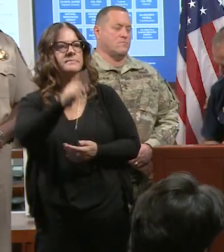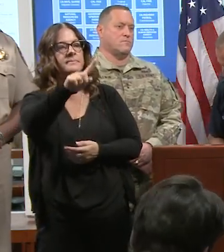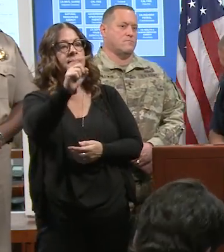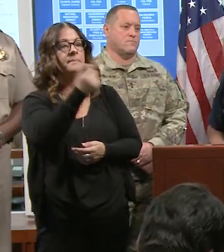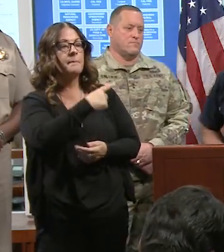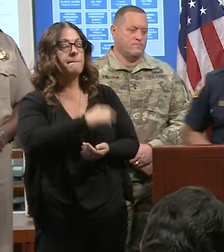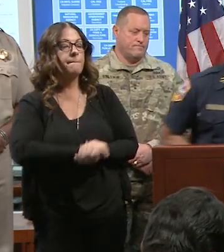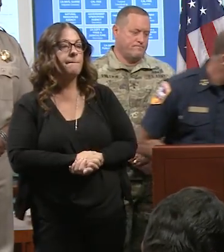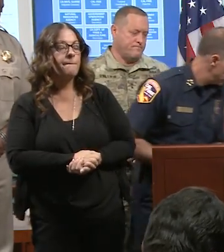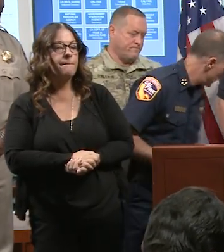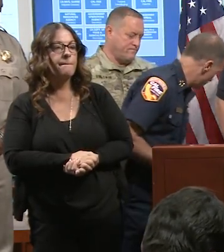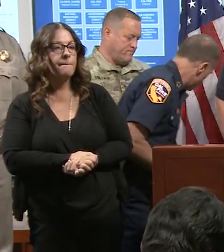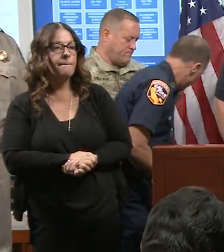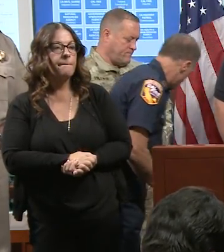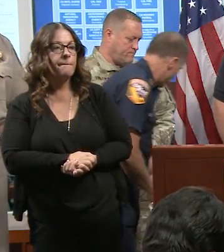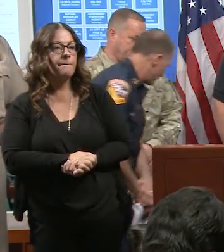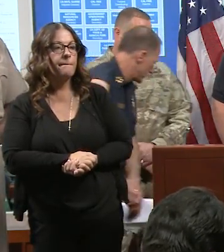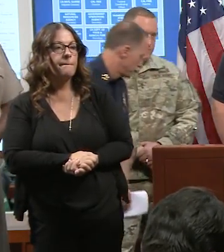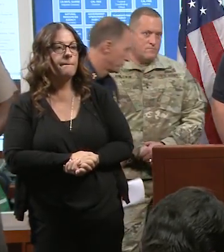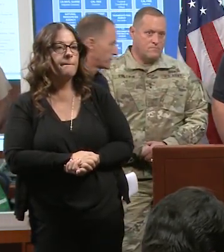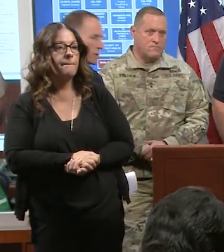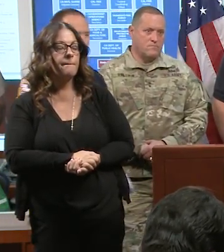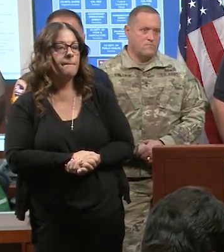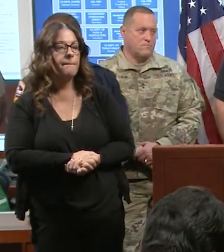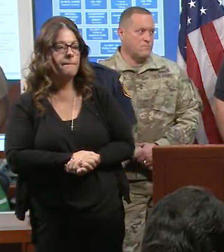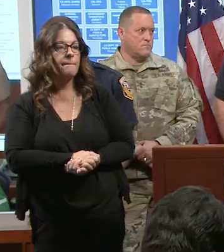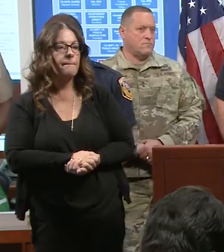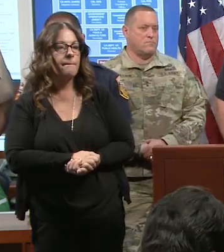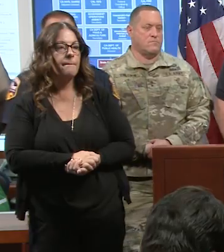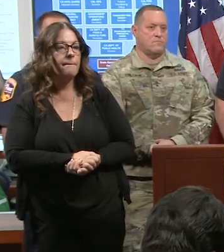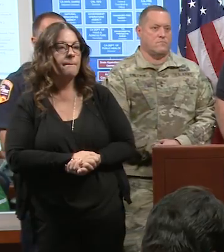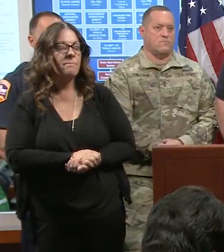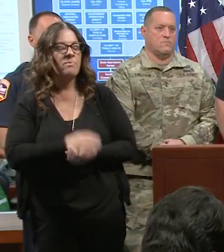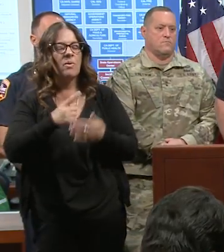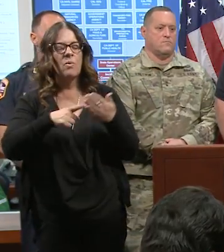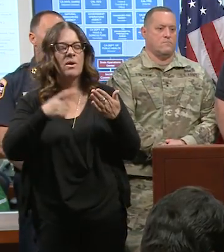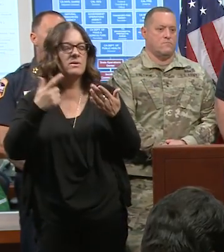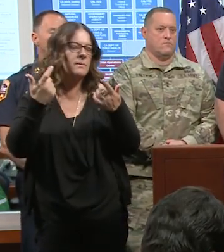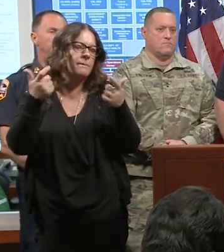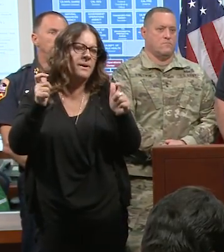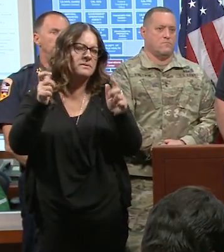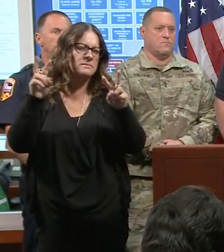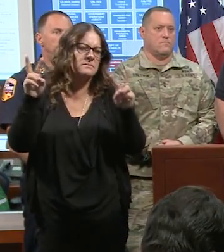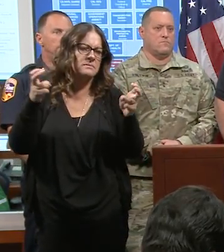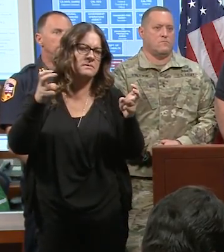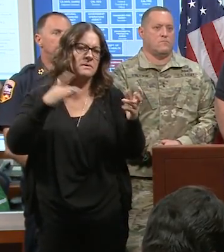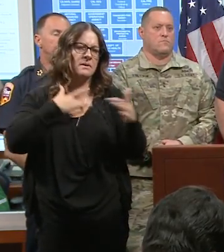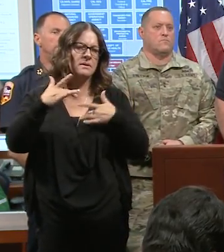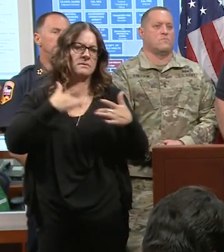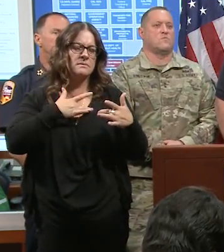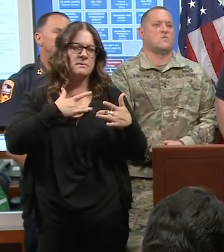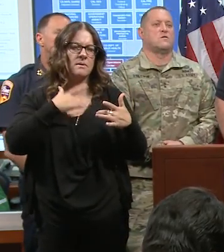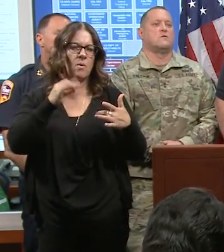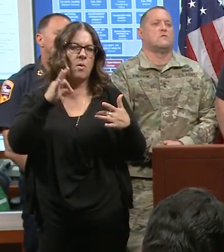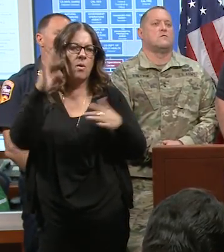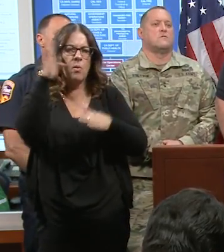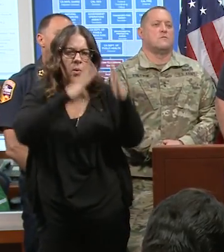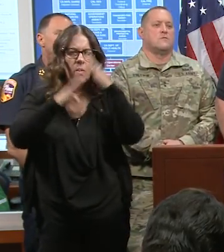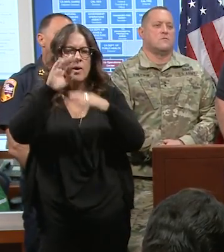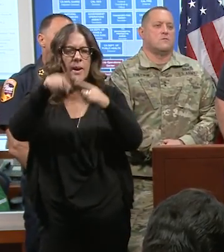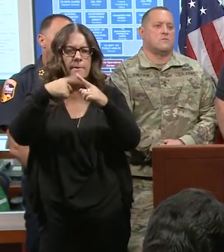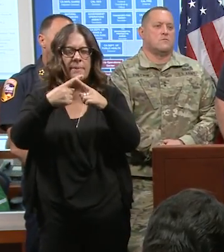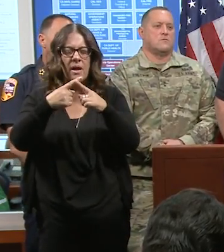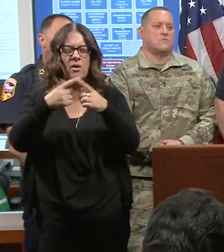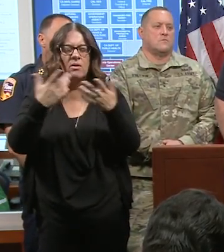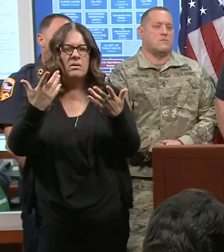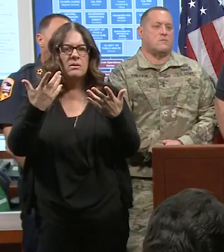and the worry or what was the main topic of discussion within the victims there, maybe it's a little premature, but they were saying